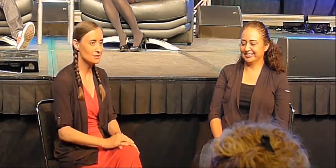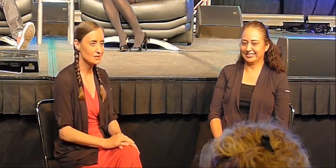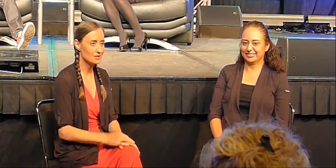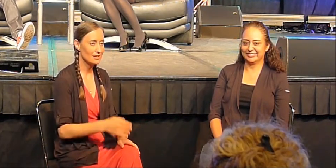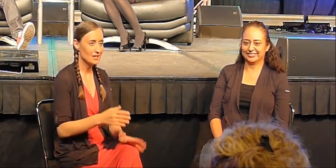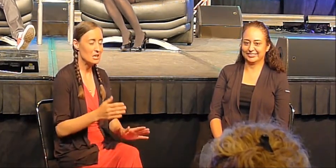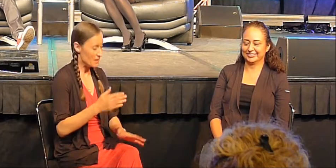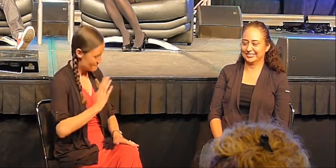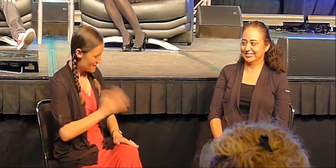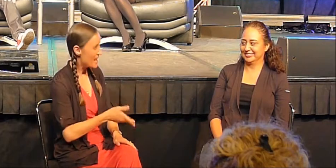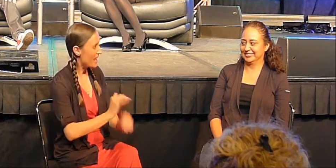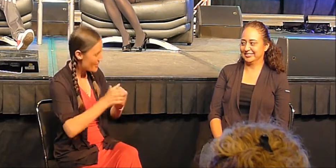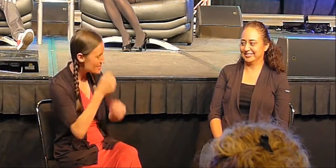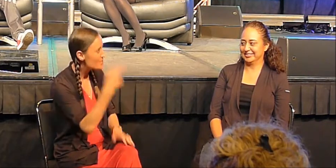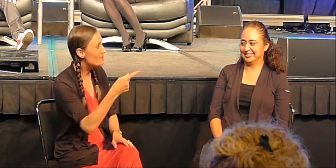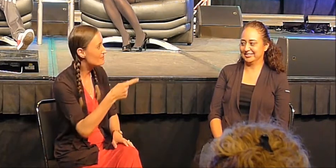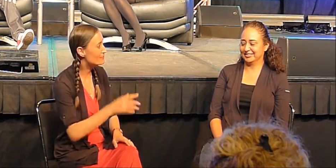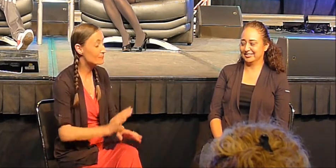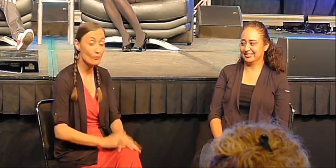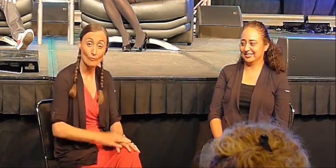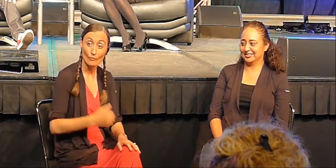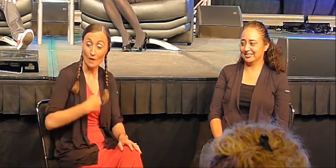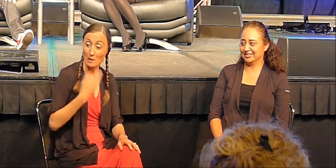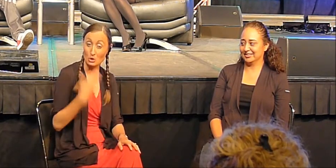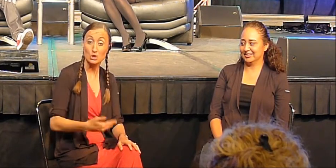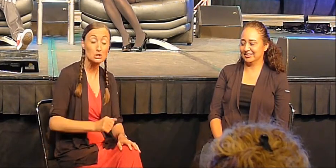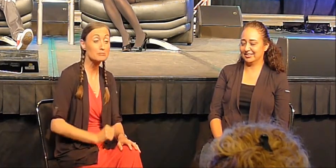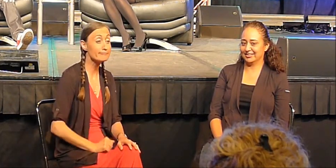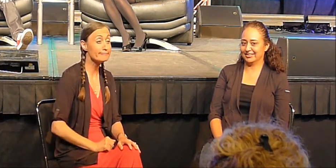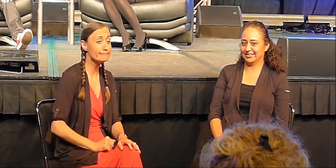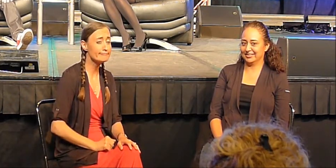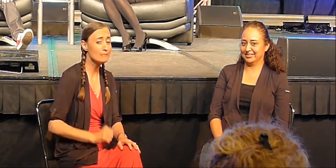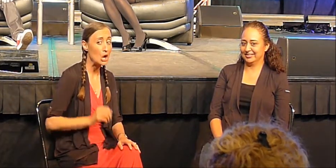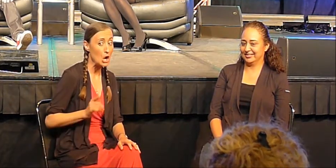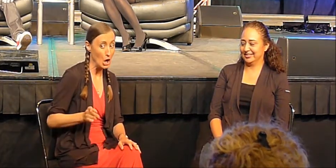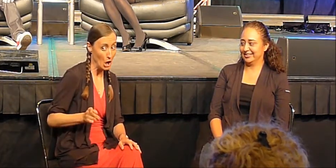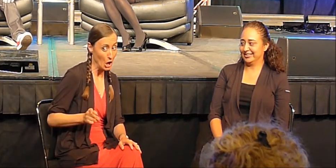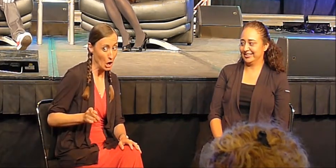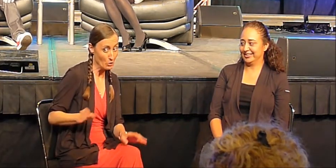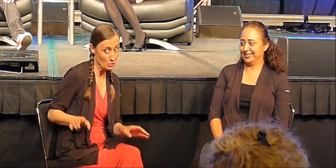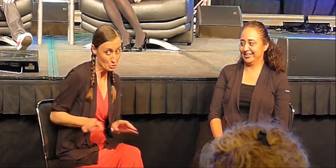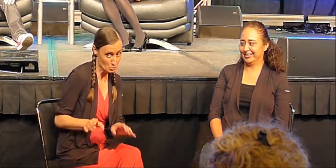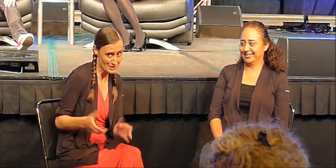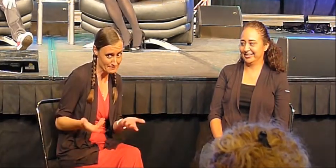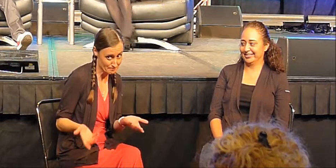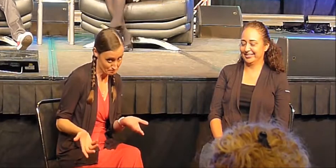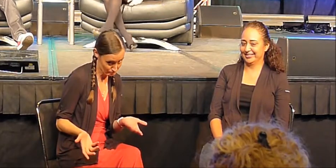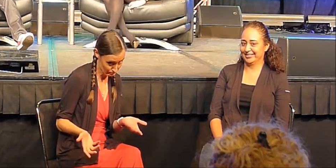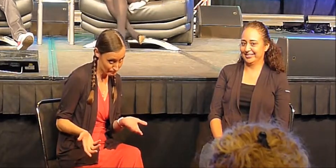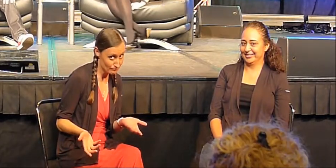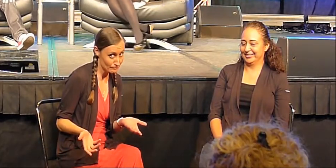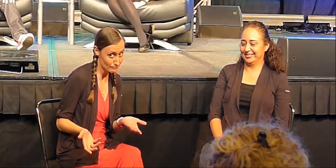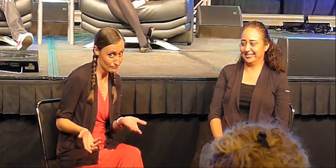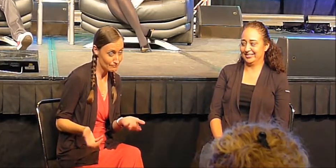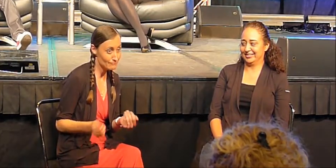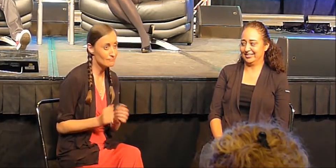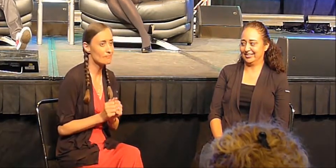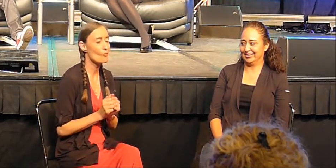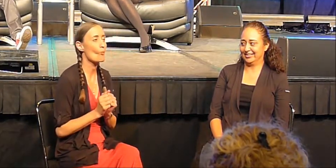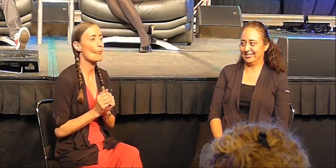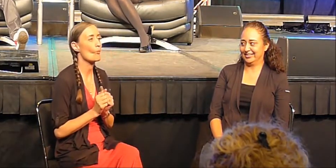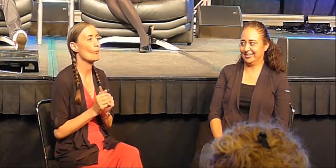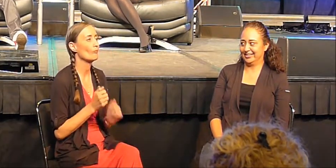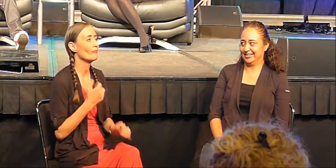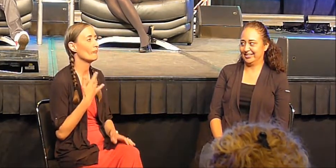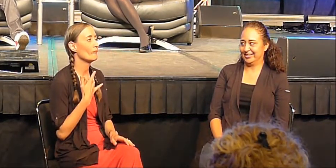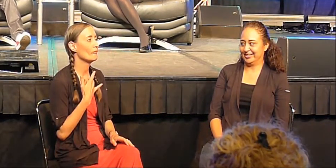Rob. How are you? He goes, I'm good, but how you doing? Like that. And then I